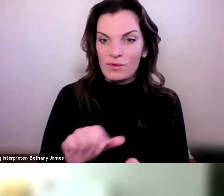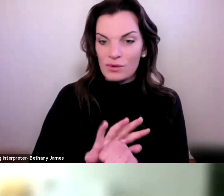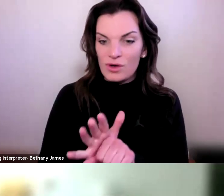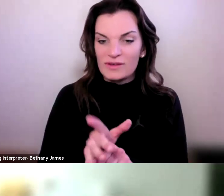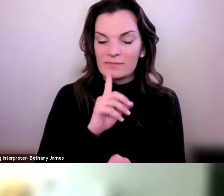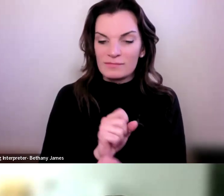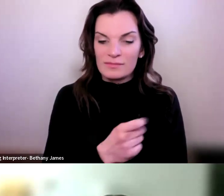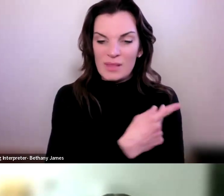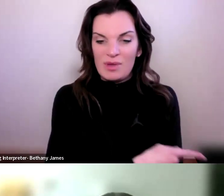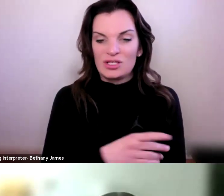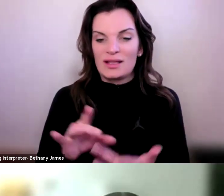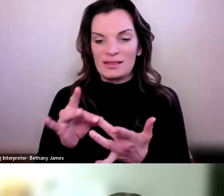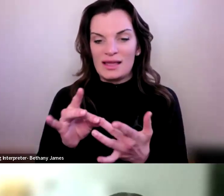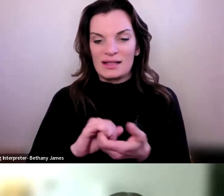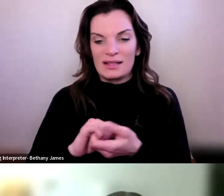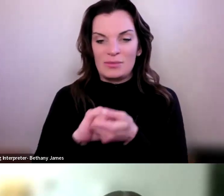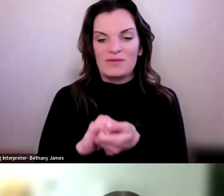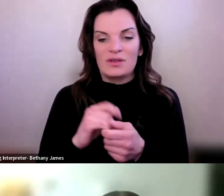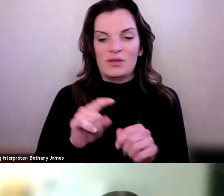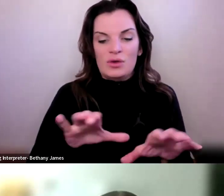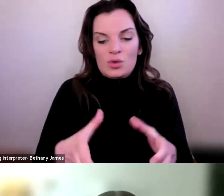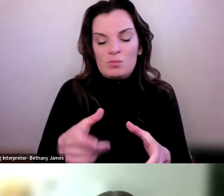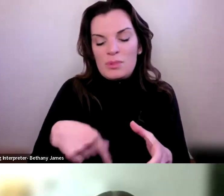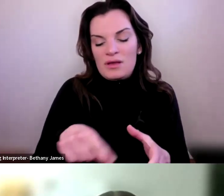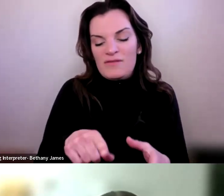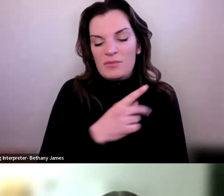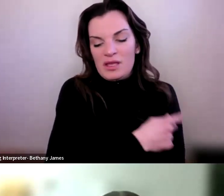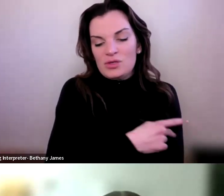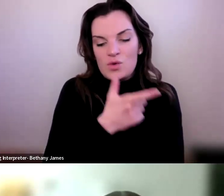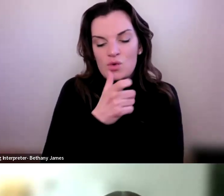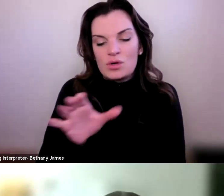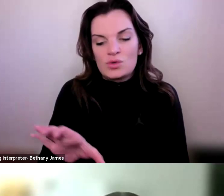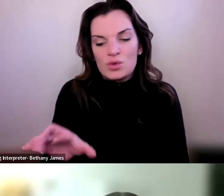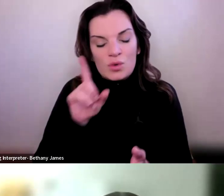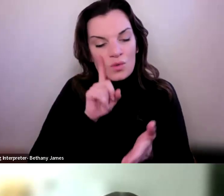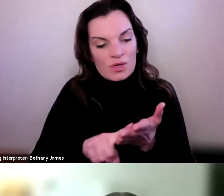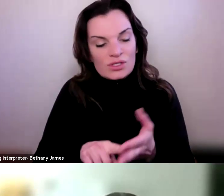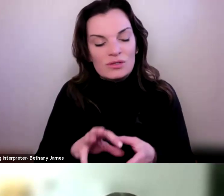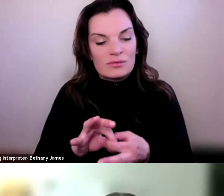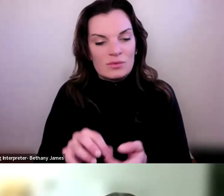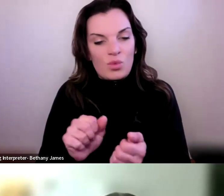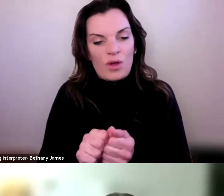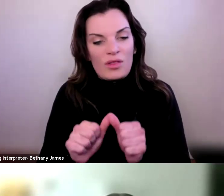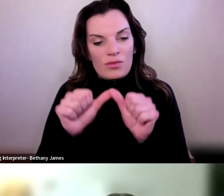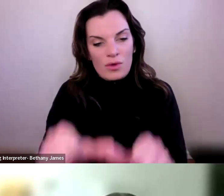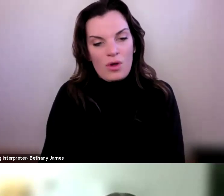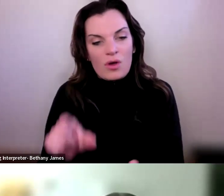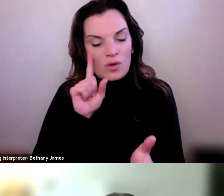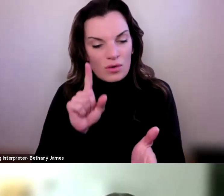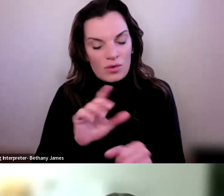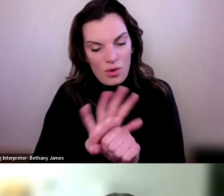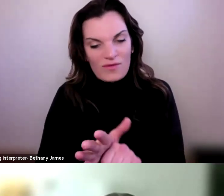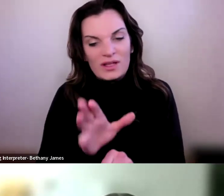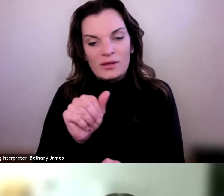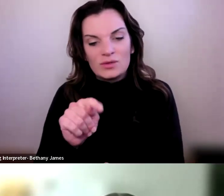the Patient-Led Research Collaborative, a group of long COVID patients conducting research on long COVID and advocating for better policies